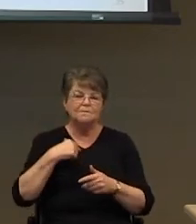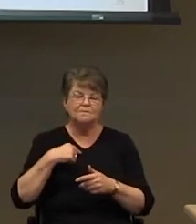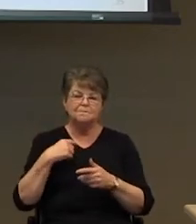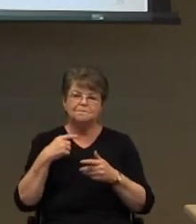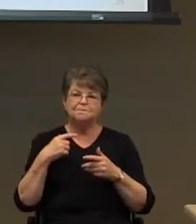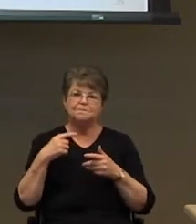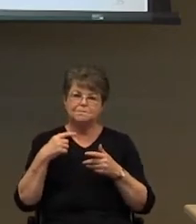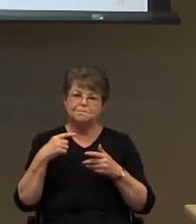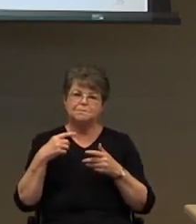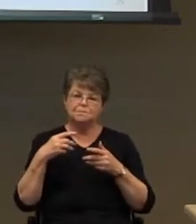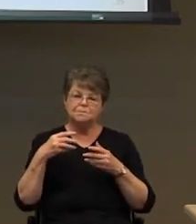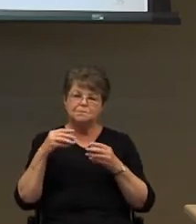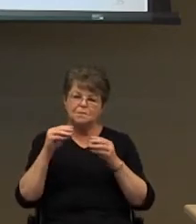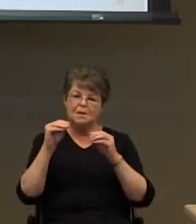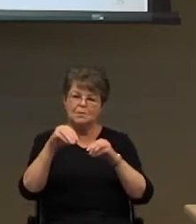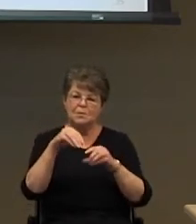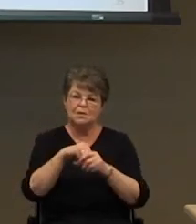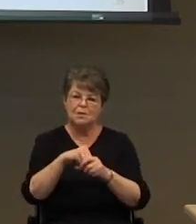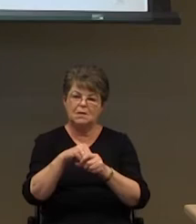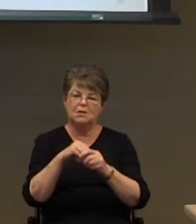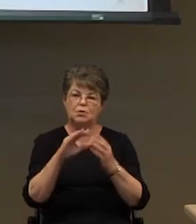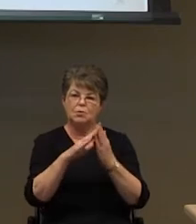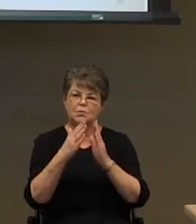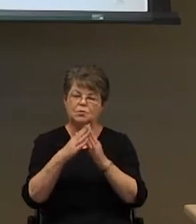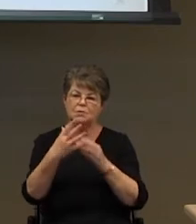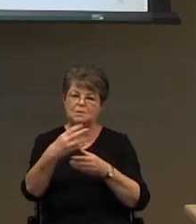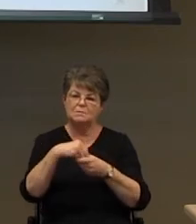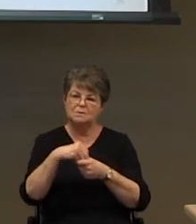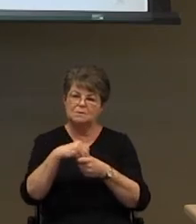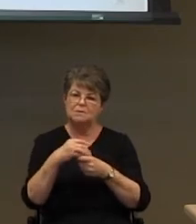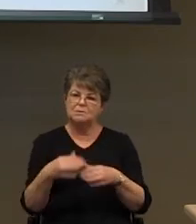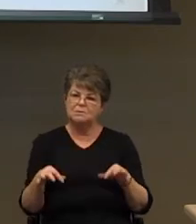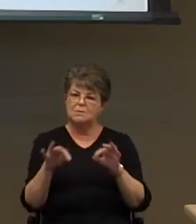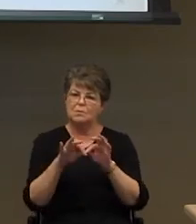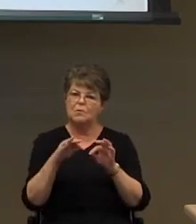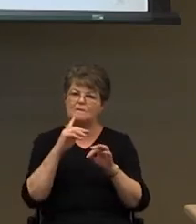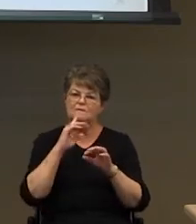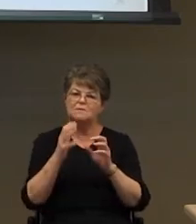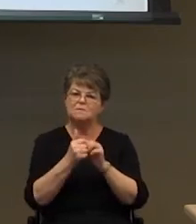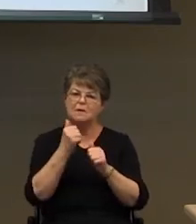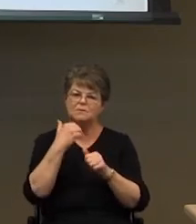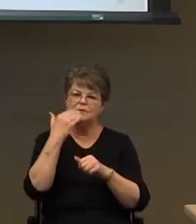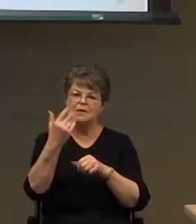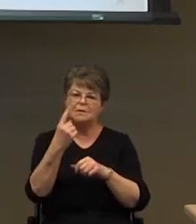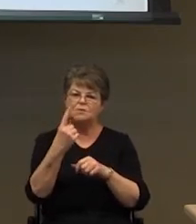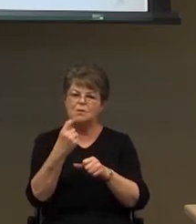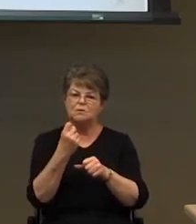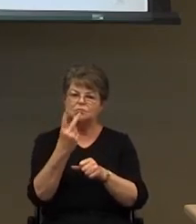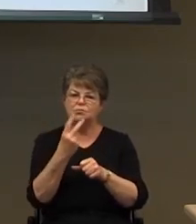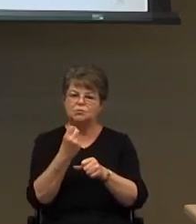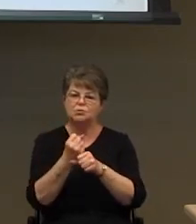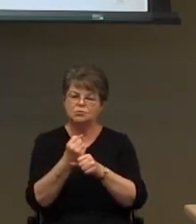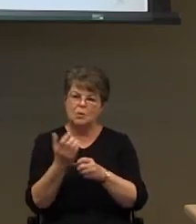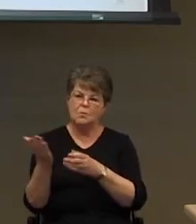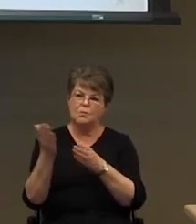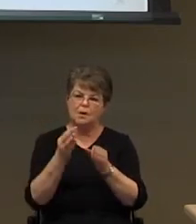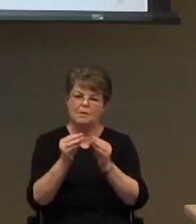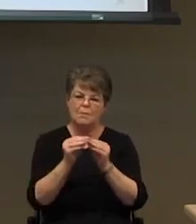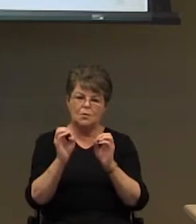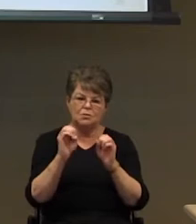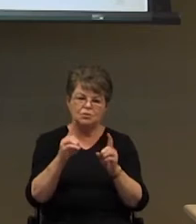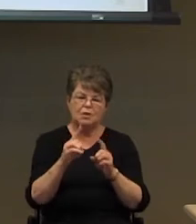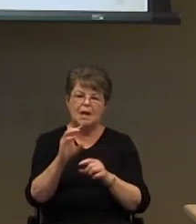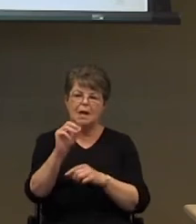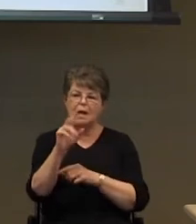community engagement because it is very, very important for you to do, particularly over the next year or two, is bring more education, bring more